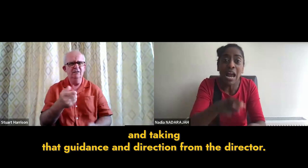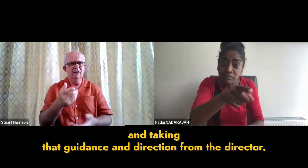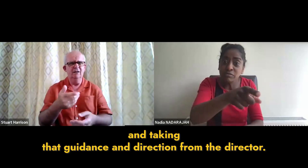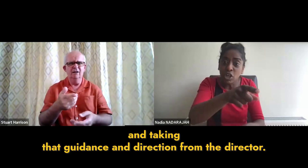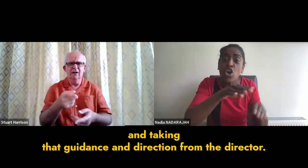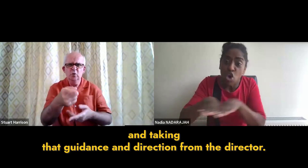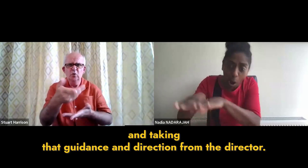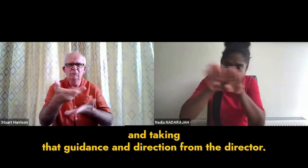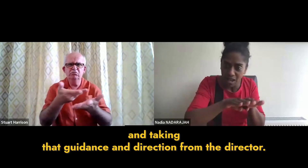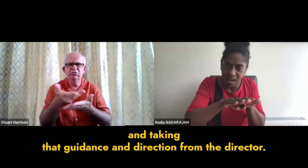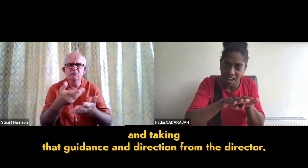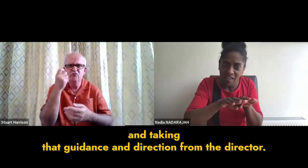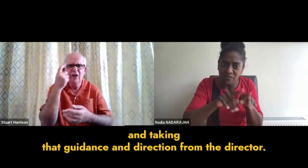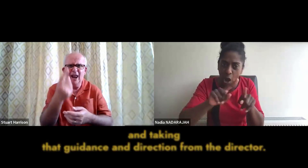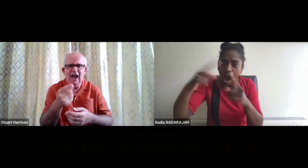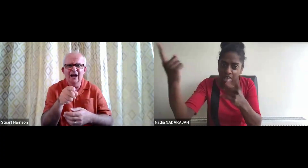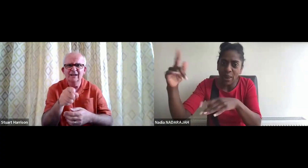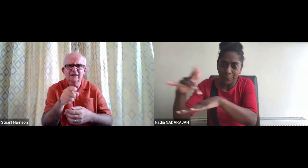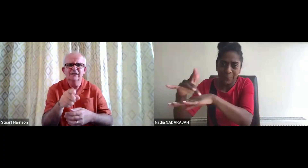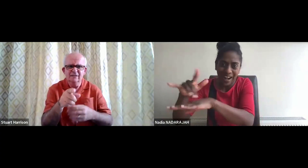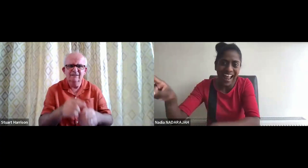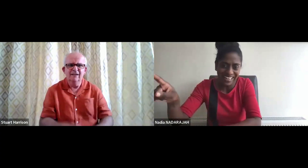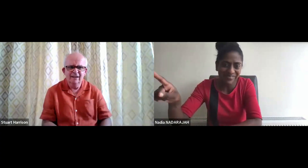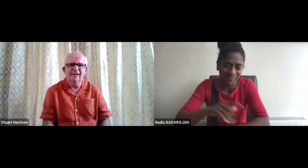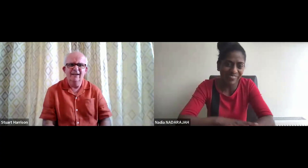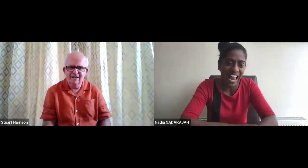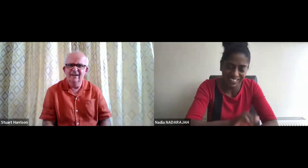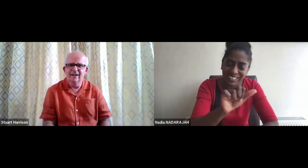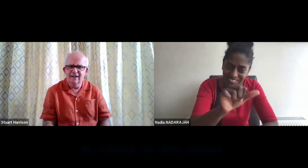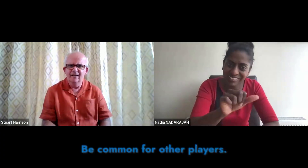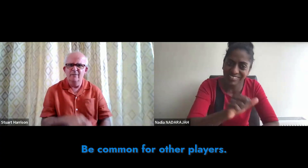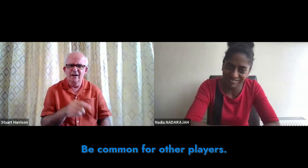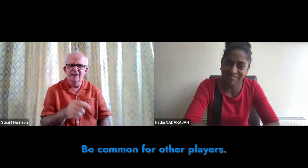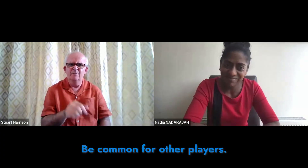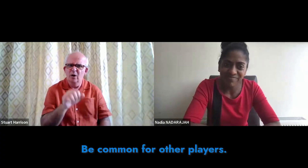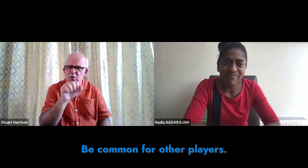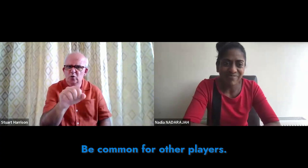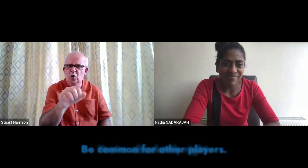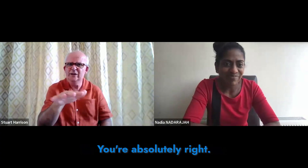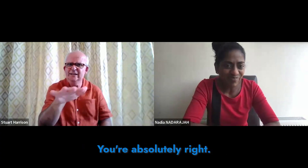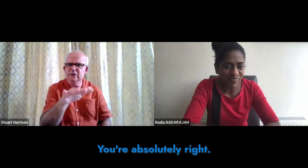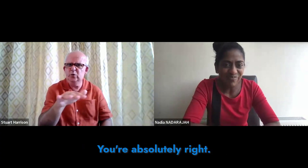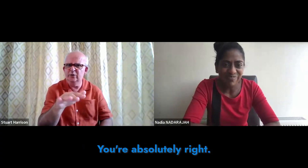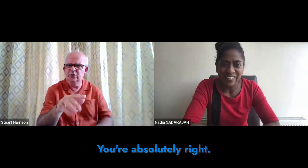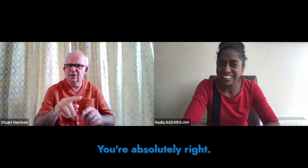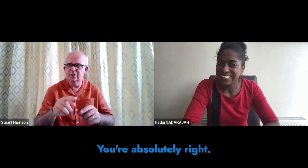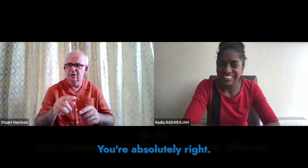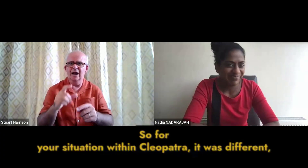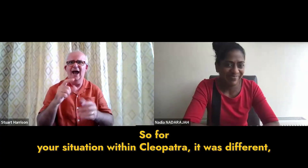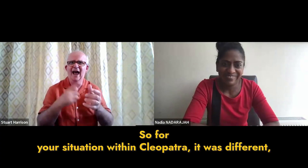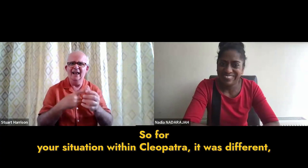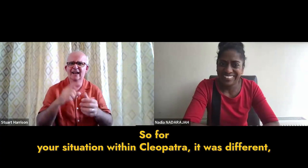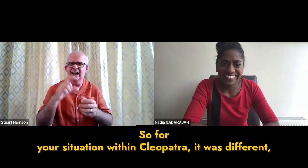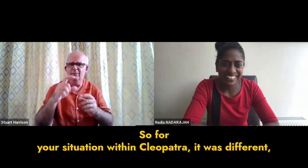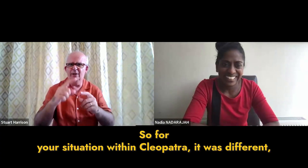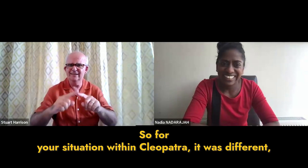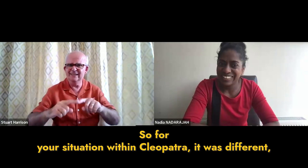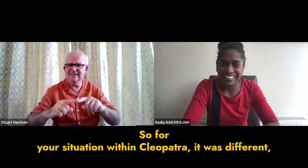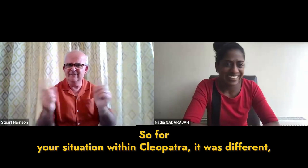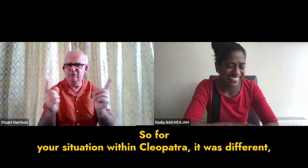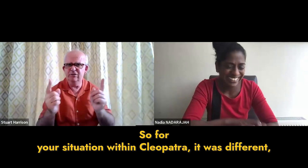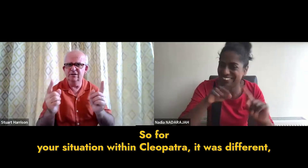that guidance and direction from the director. And that would be common for other plays. You're absolutely right. Yeah, so for